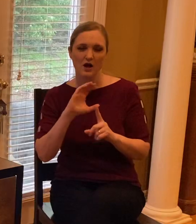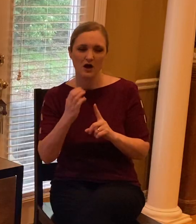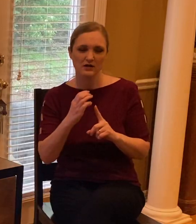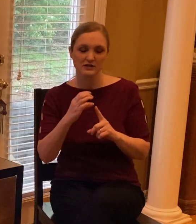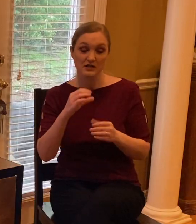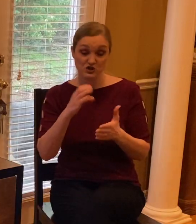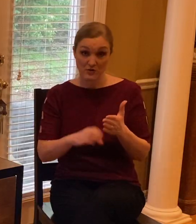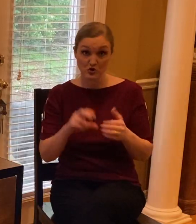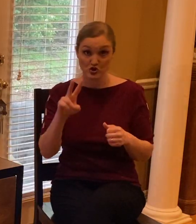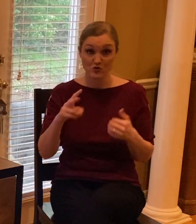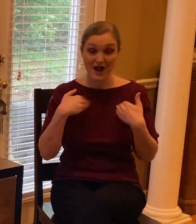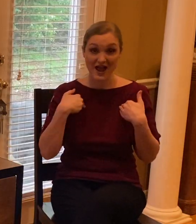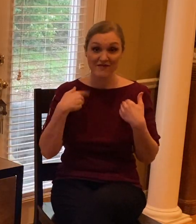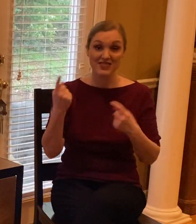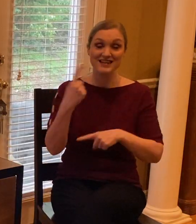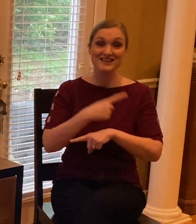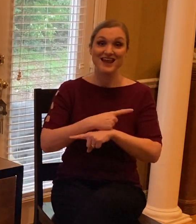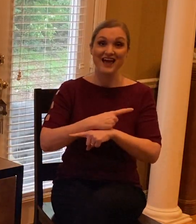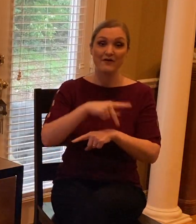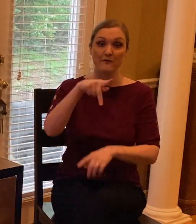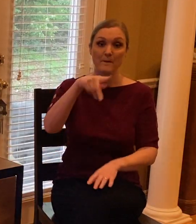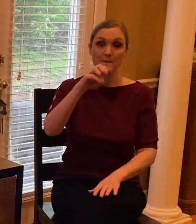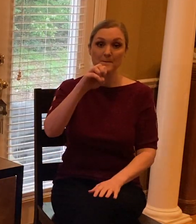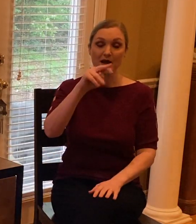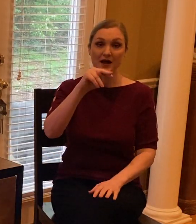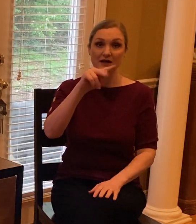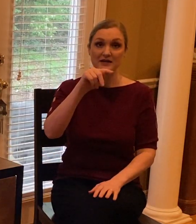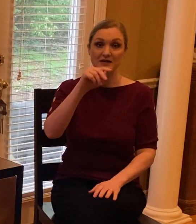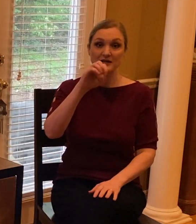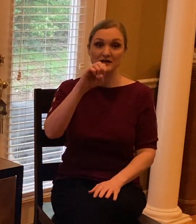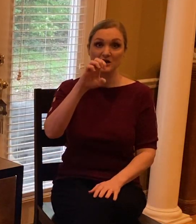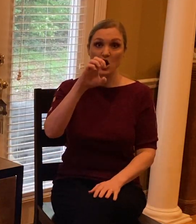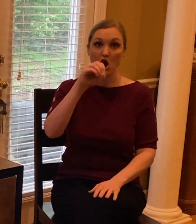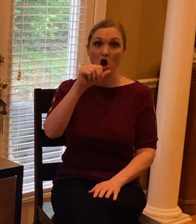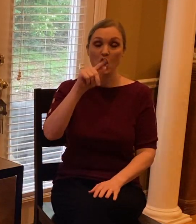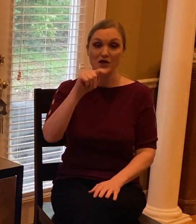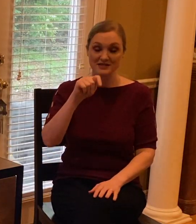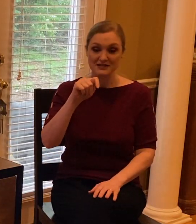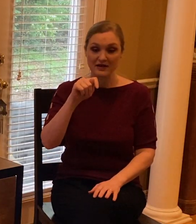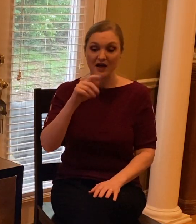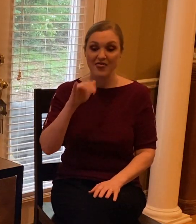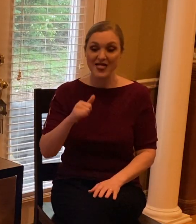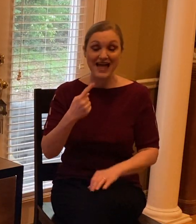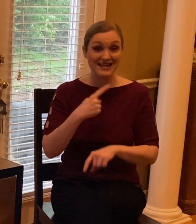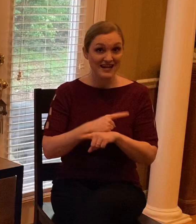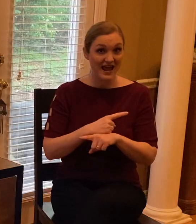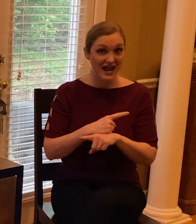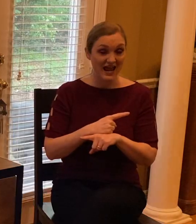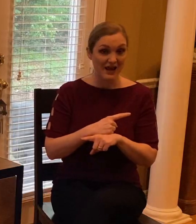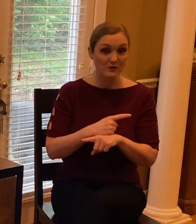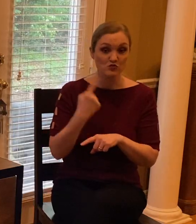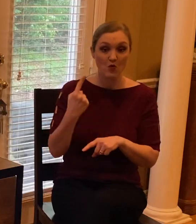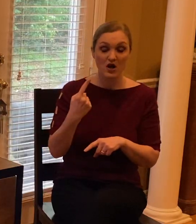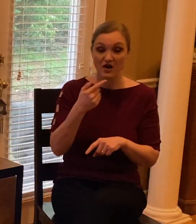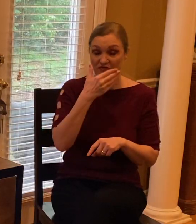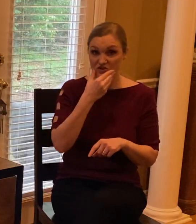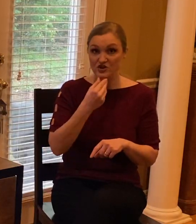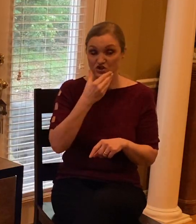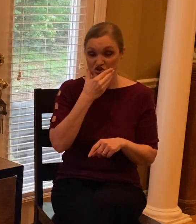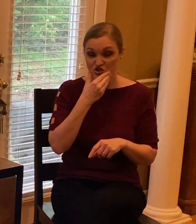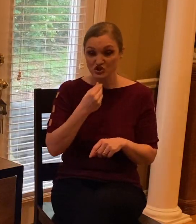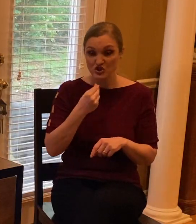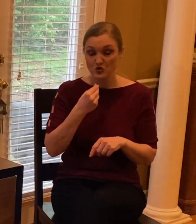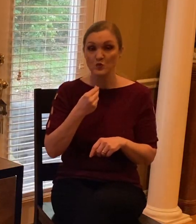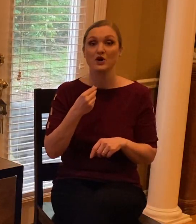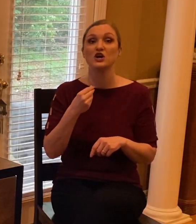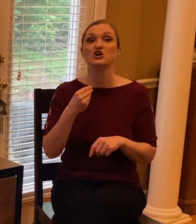2, we have the day of Pentecost, as we call it. And Pentecost was one of the Jewish festivals that was